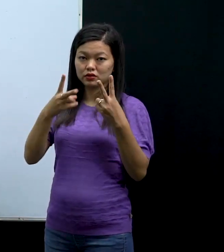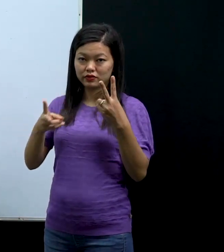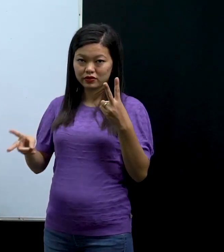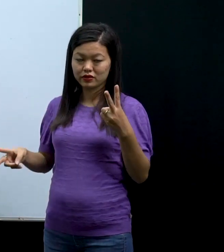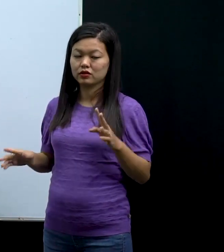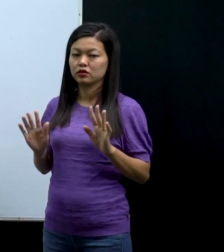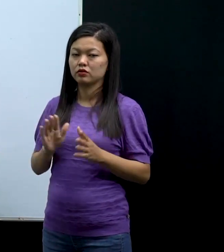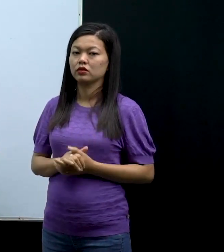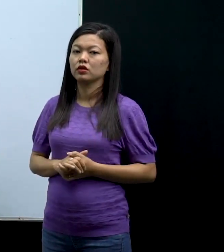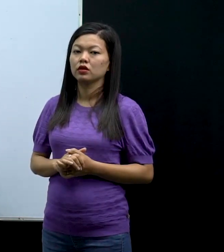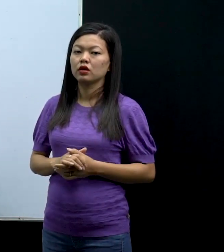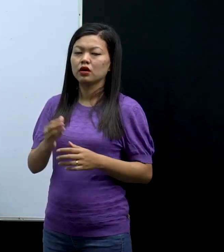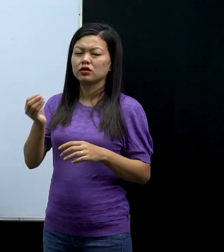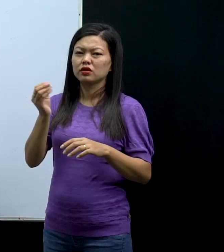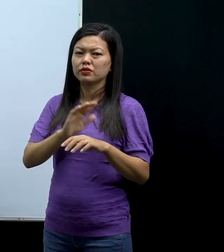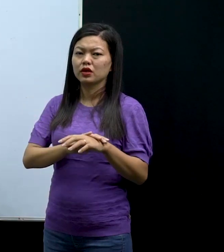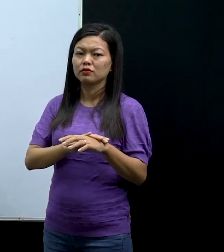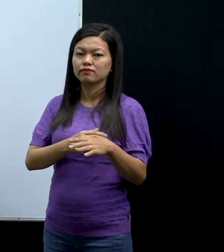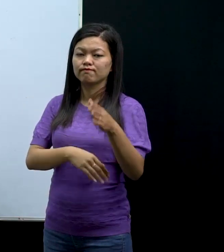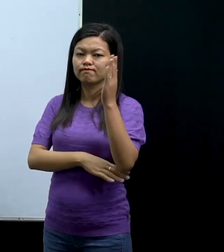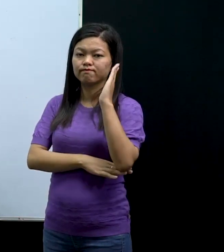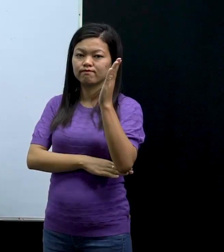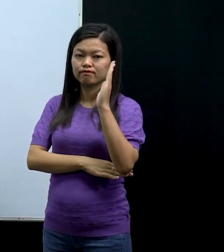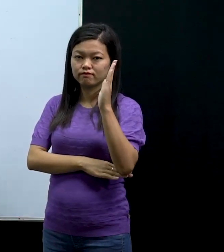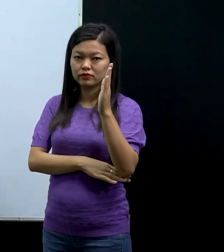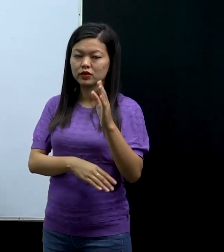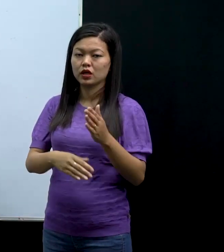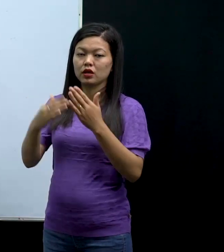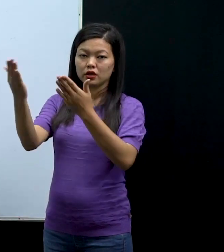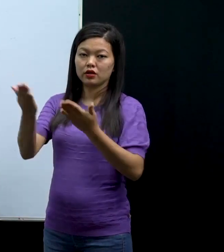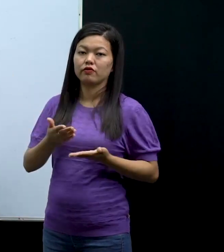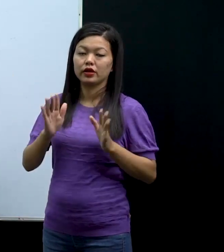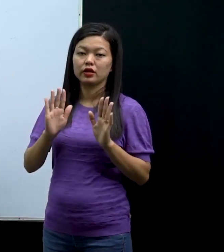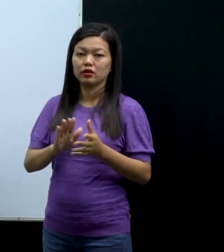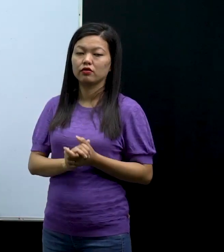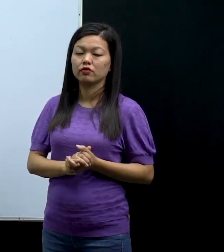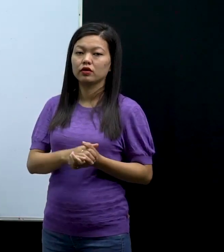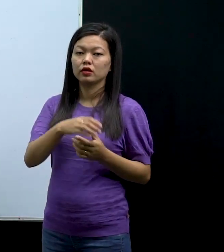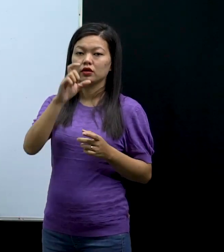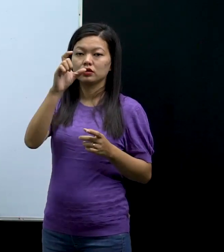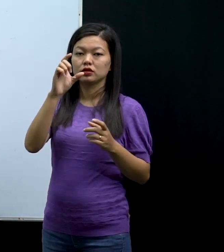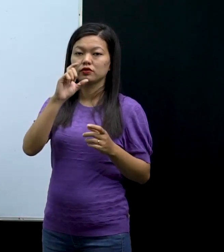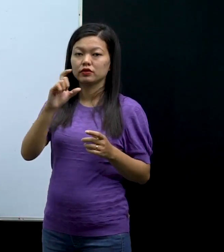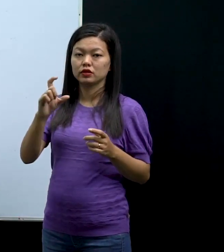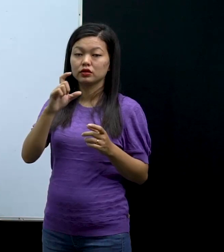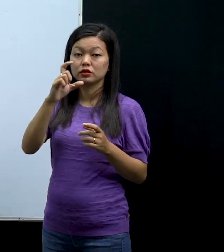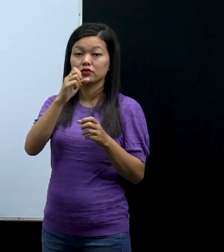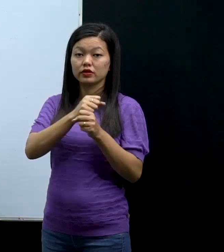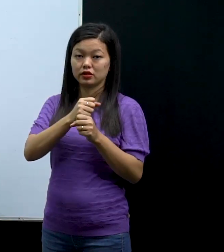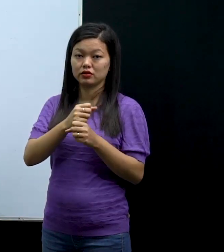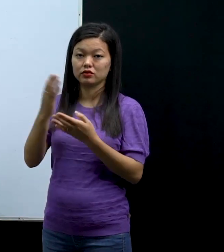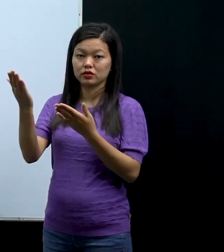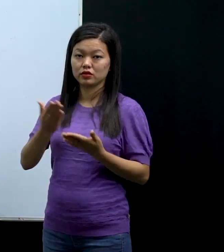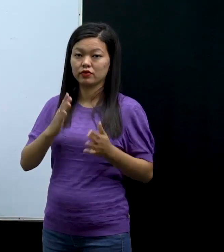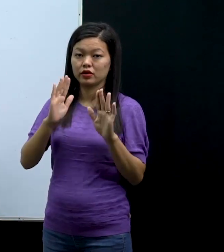invite great speakers, we also invite chief guests. These are some things which comes under the official